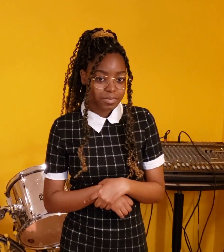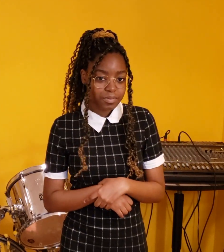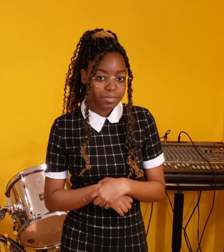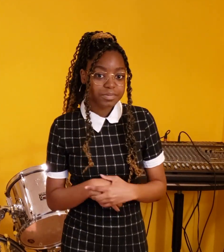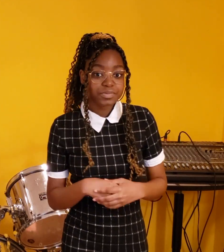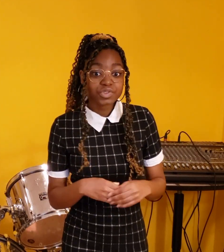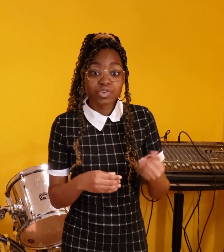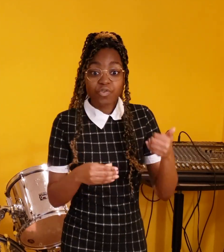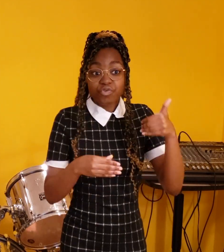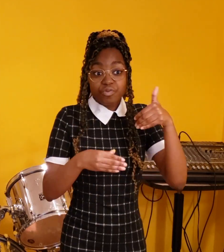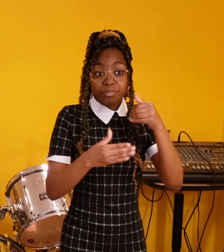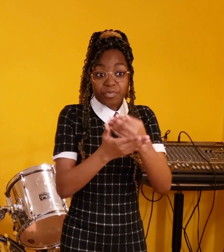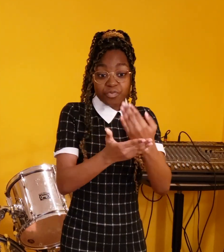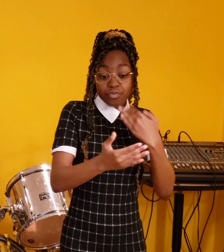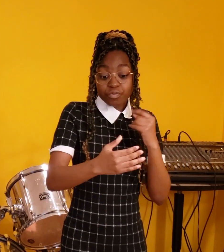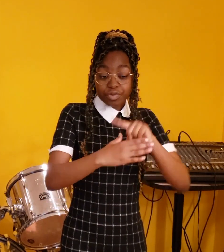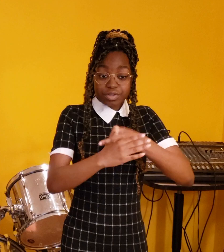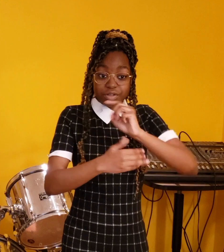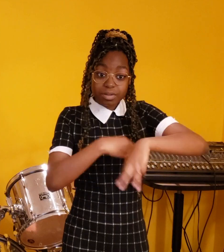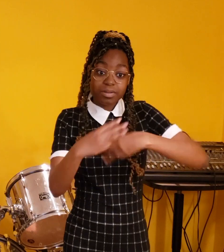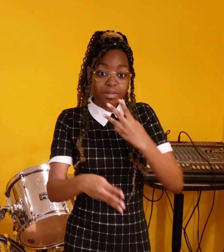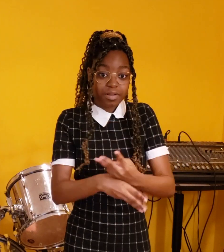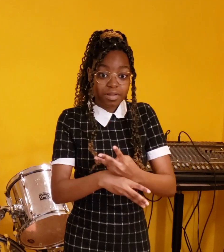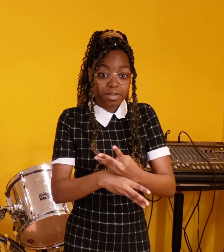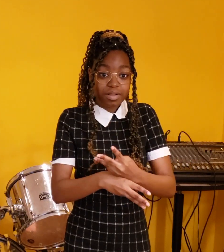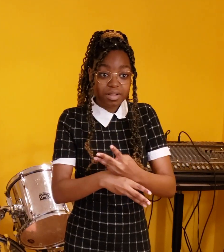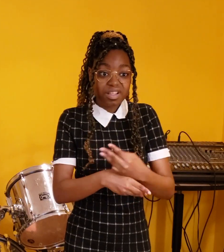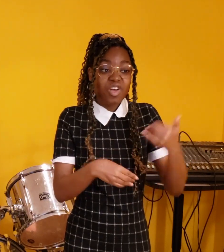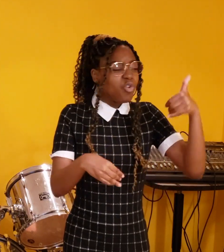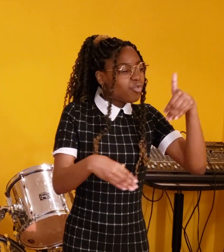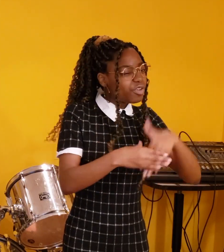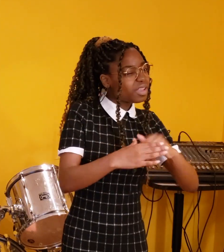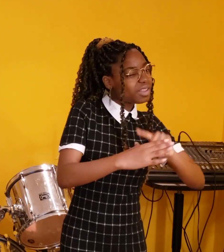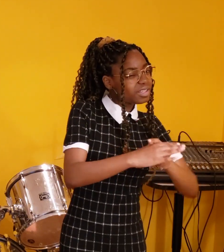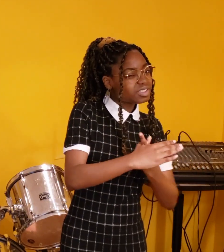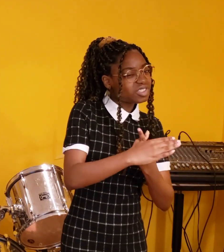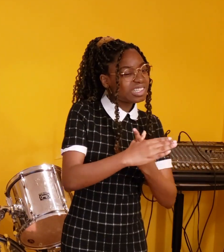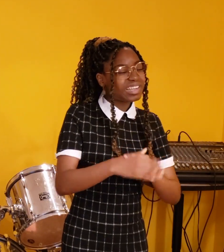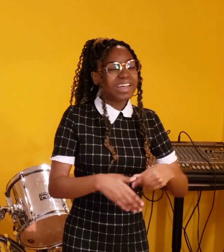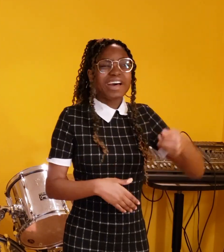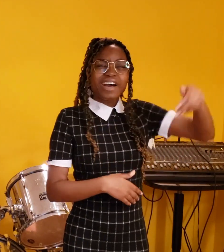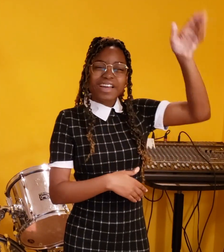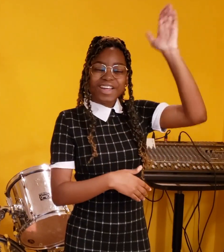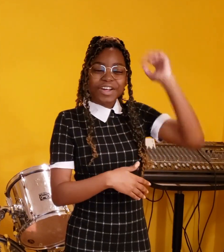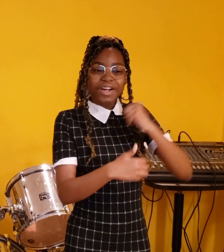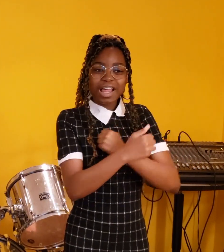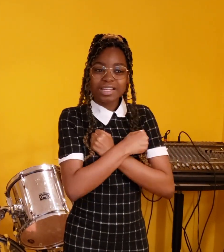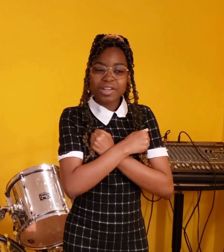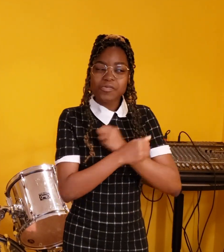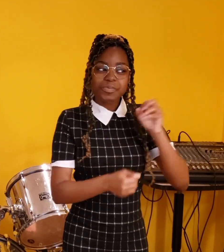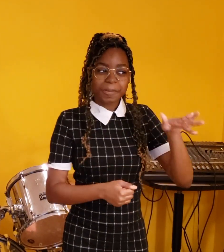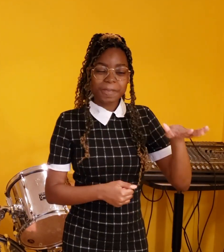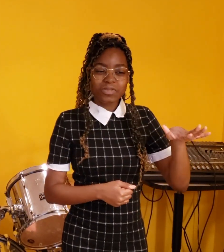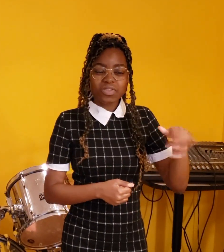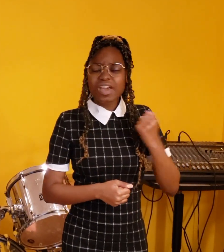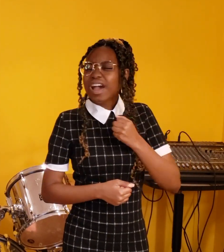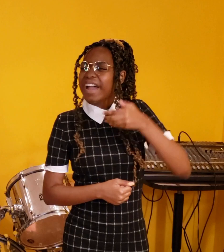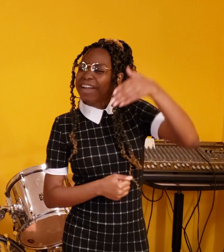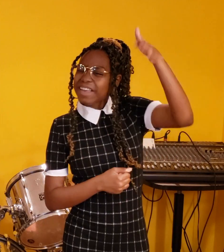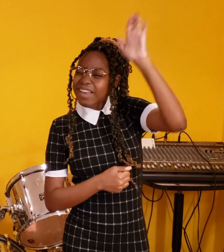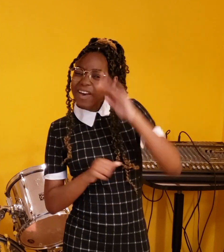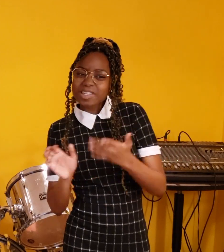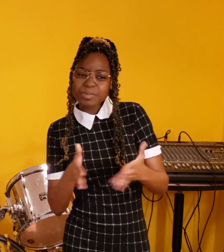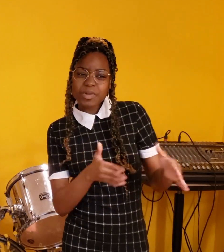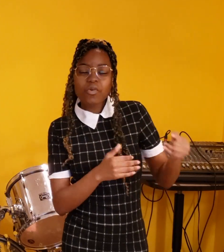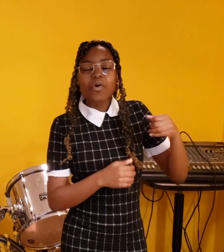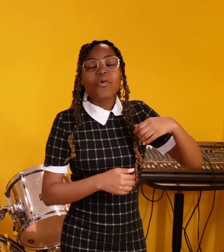the beginning, God, there was love. God's plan has always been about love. There